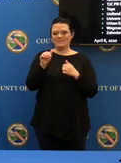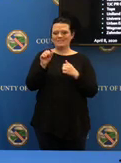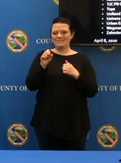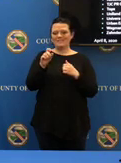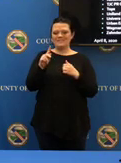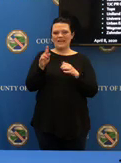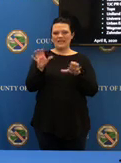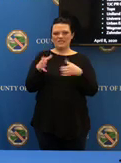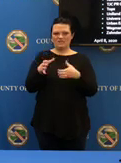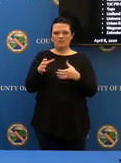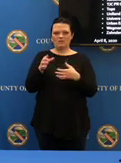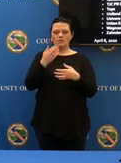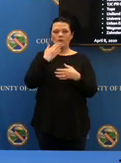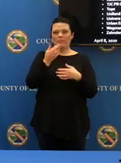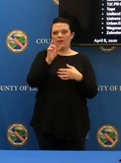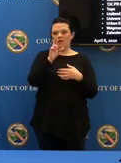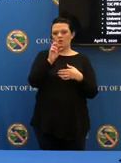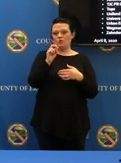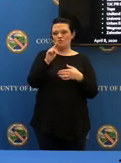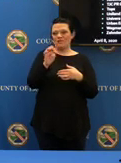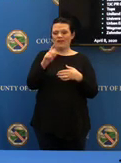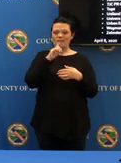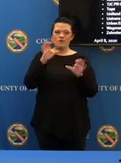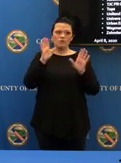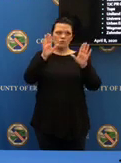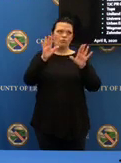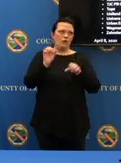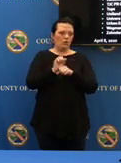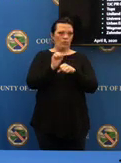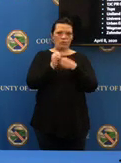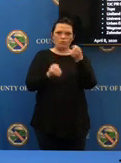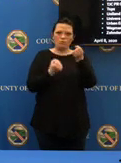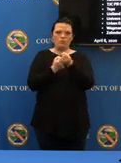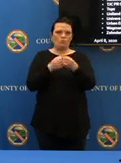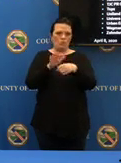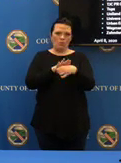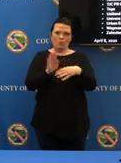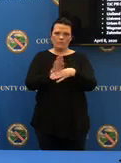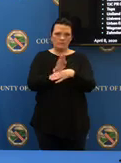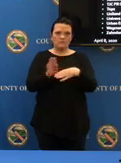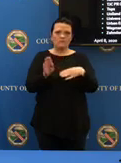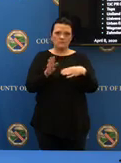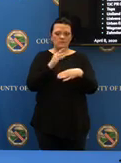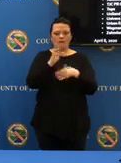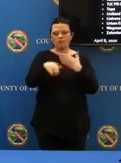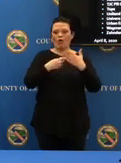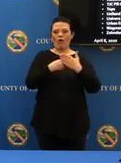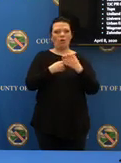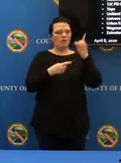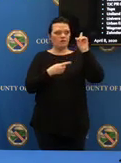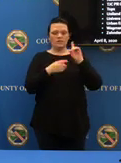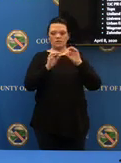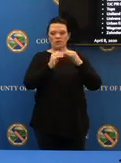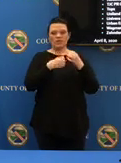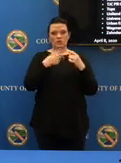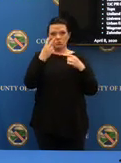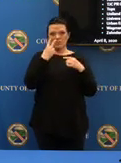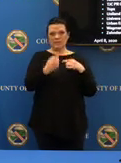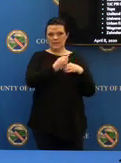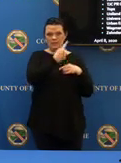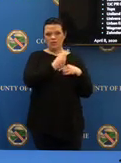you, Renee, for your great work that you've been doing to support our local businesses and all these organizations that you see